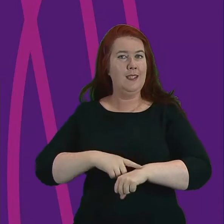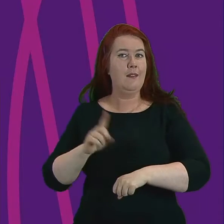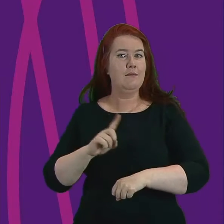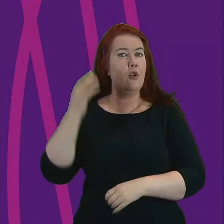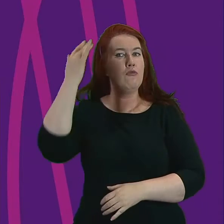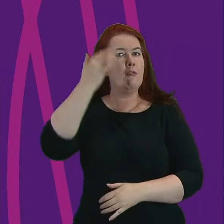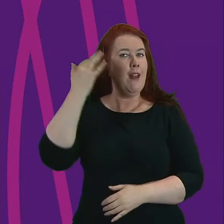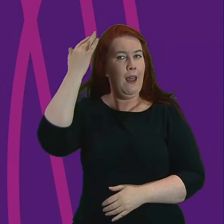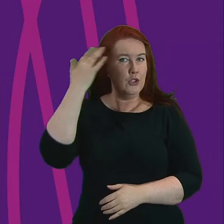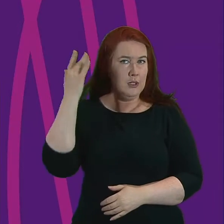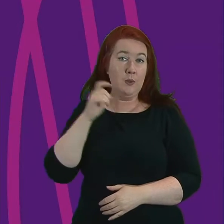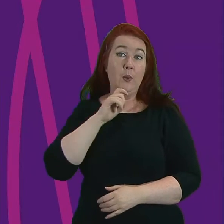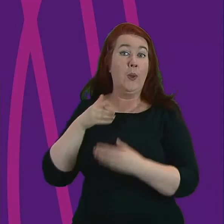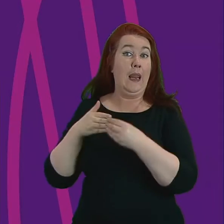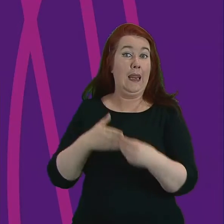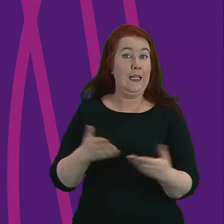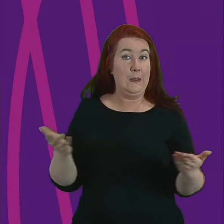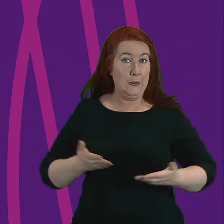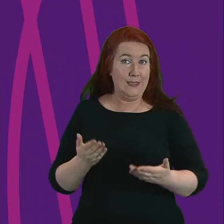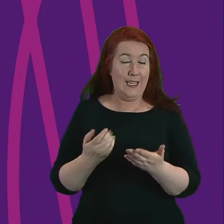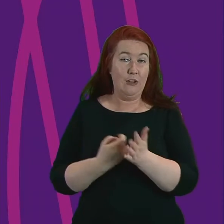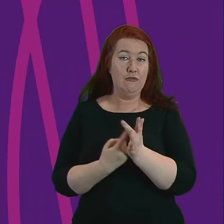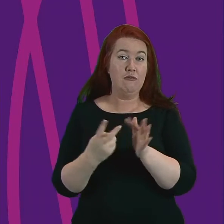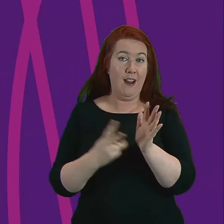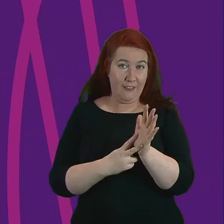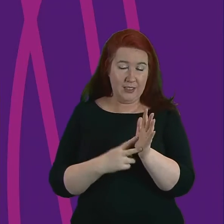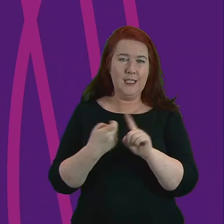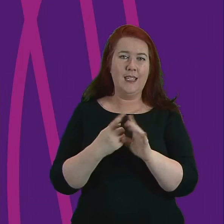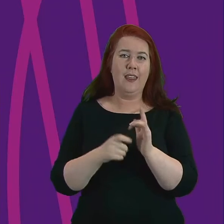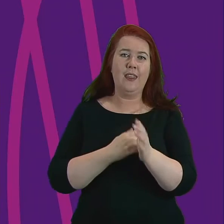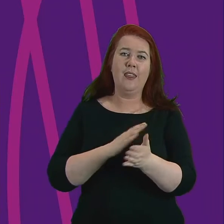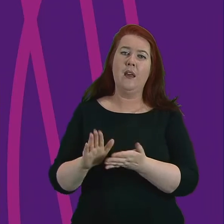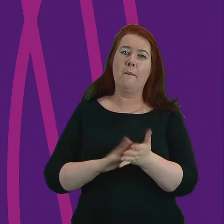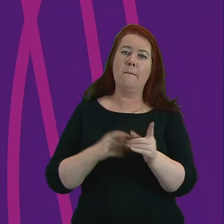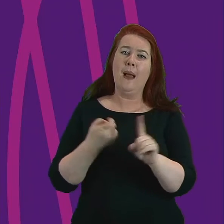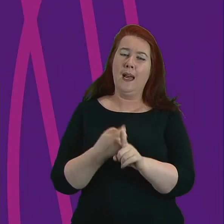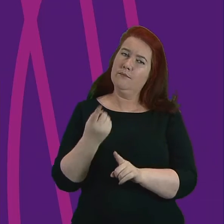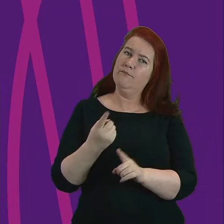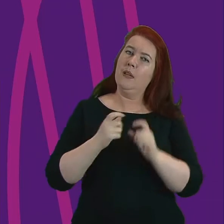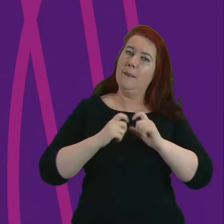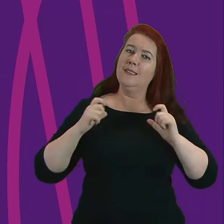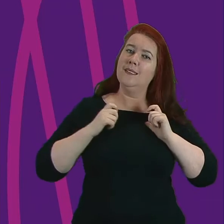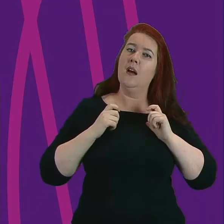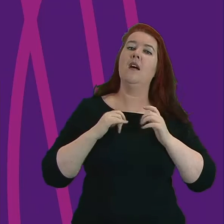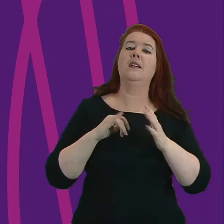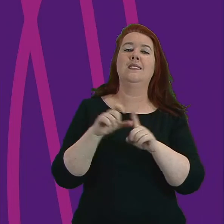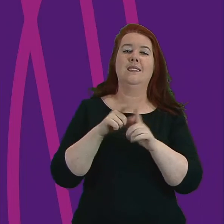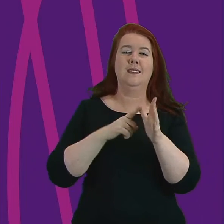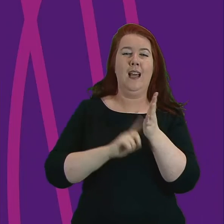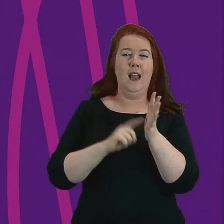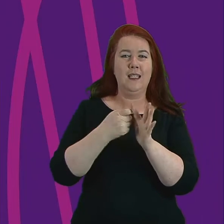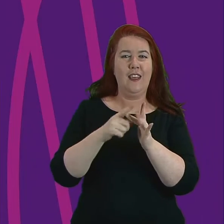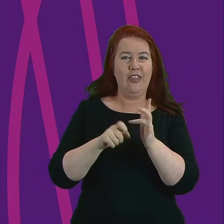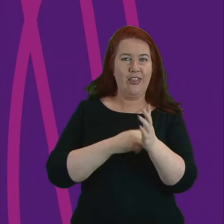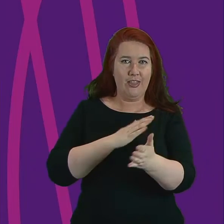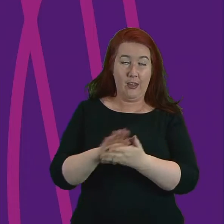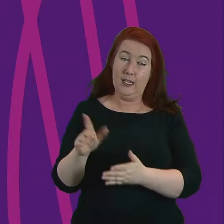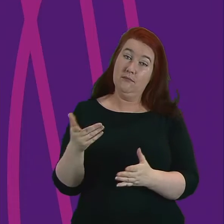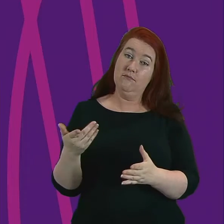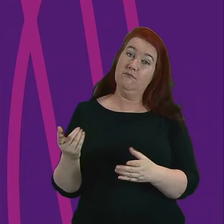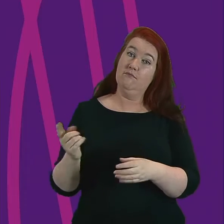for reflection leader is the Reverend Keith Mack, the Minister at St John's and Kings Park Church in Dalkeith, who is joining us